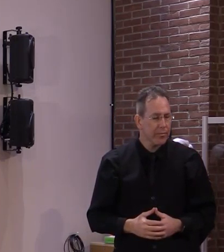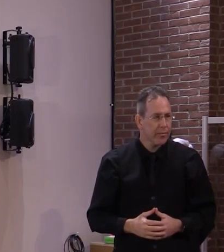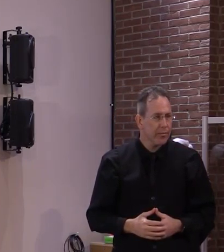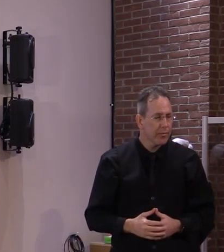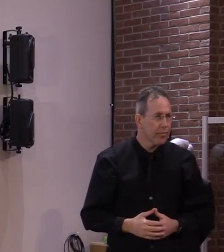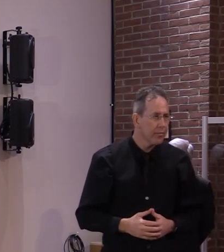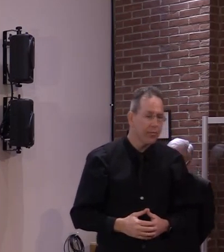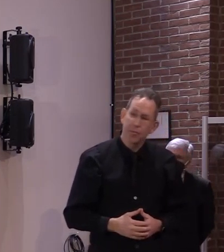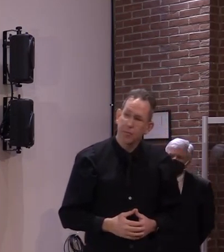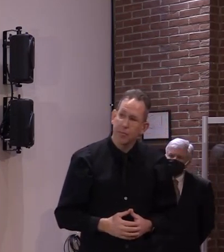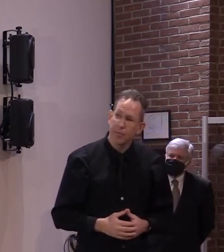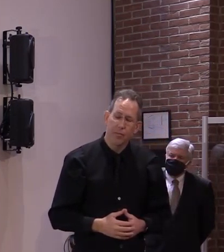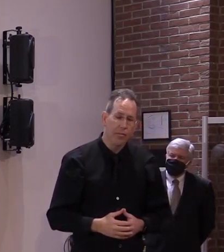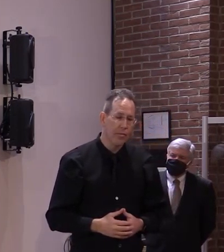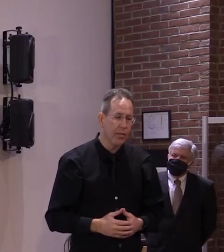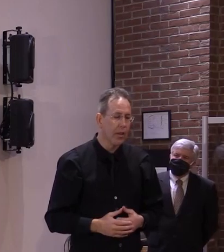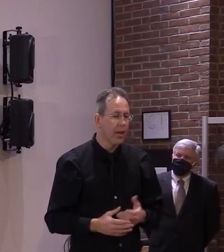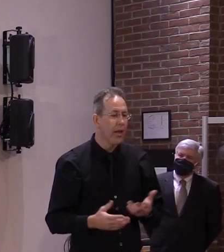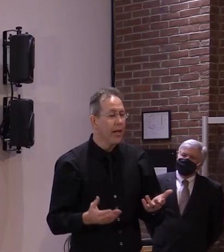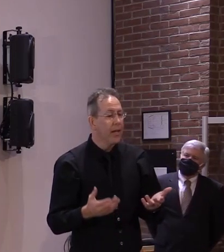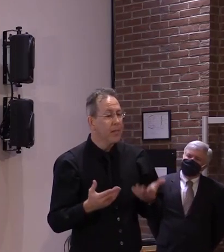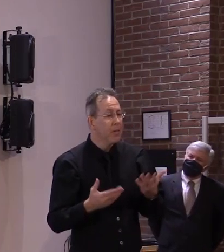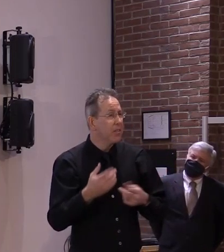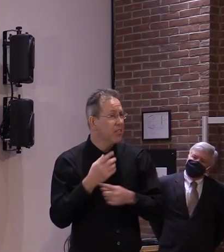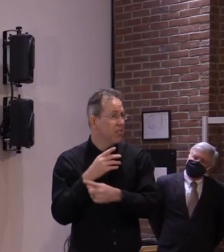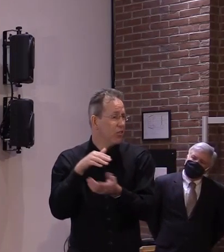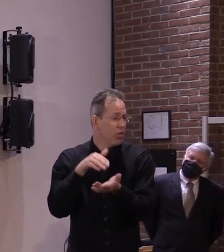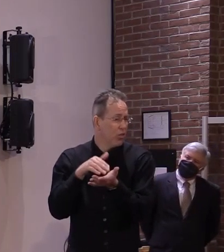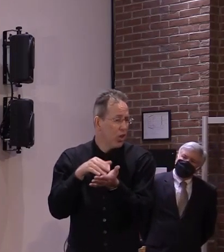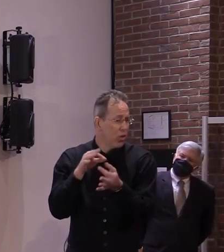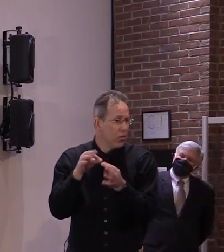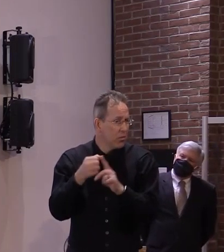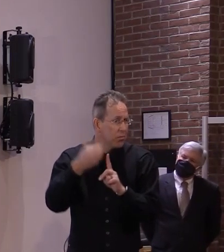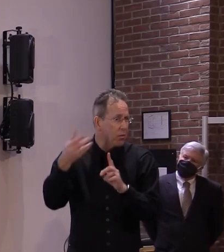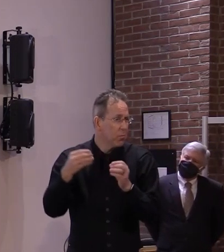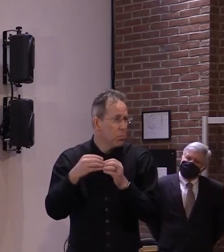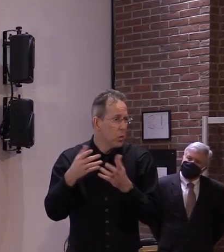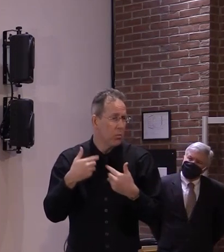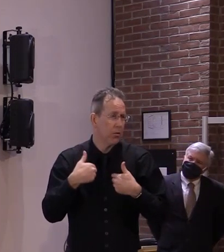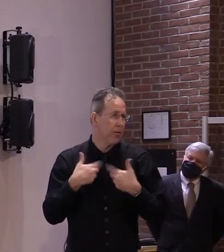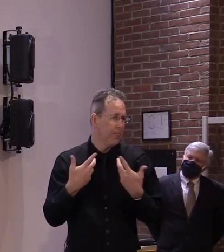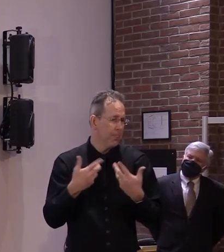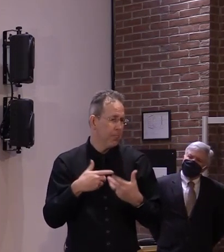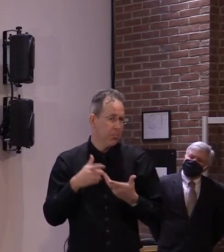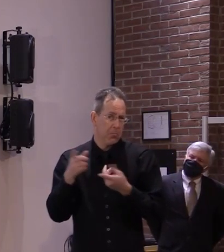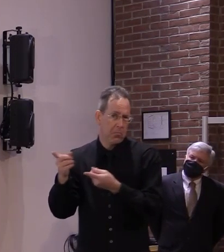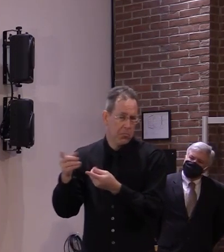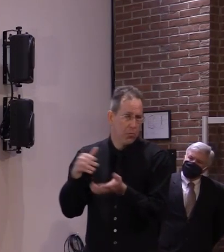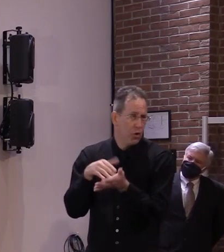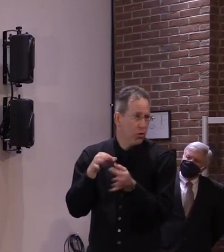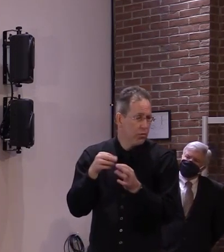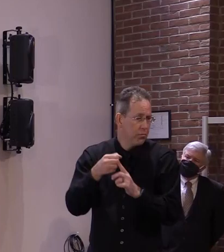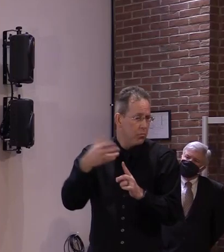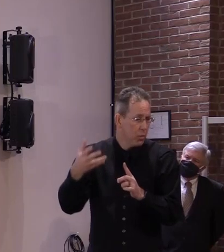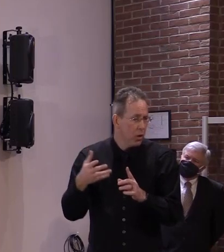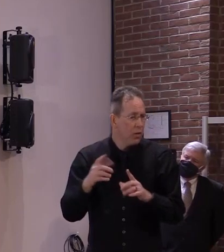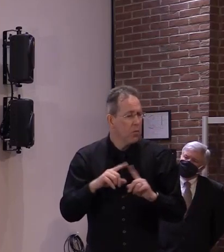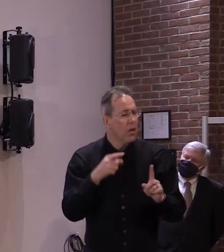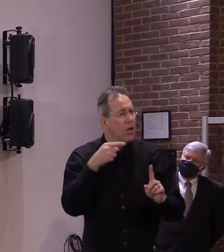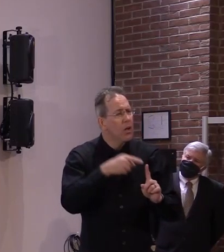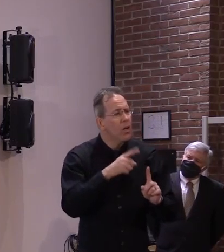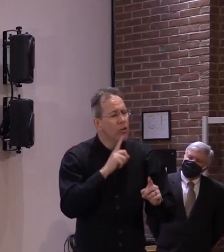can certainly elaborate much better than I can. But we talk a lot about. I mean, I've heard you say the